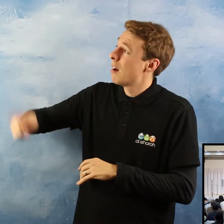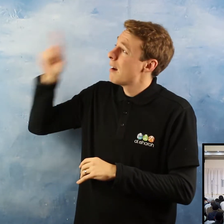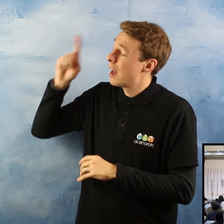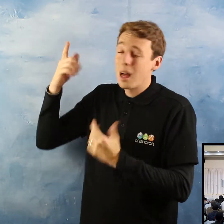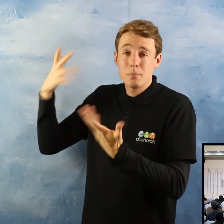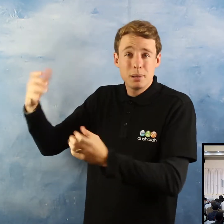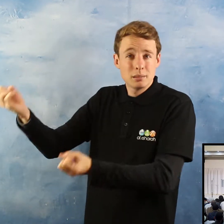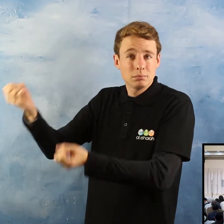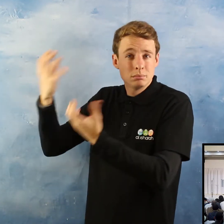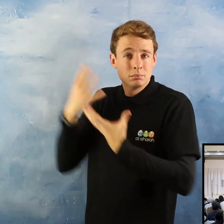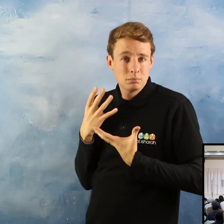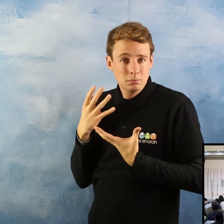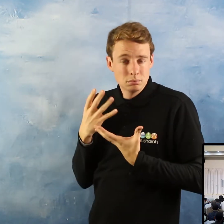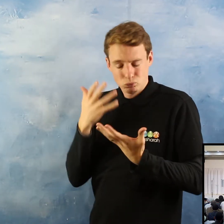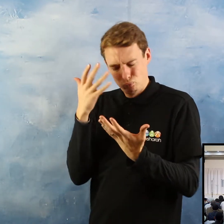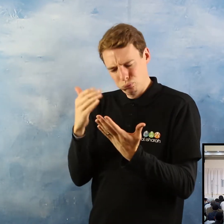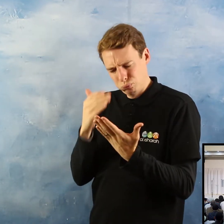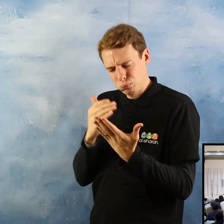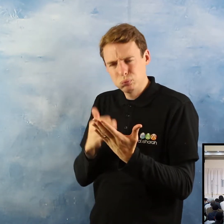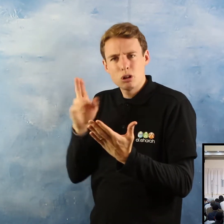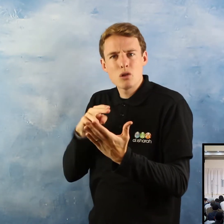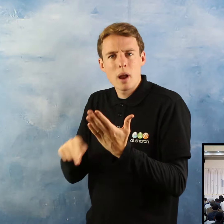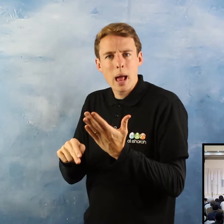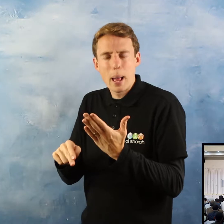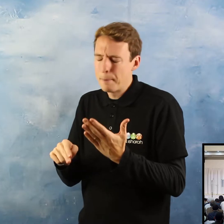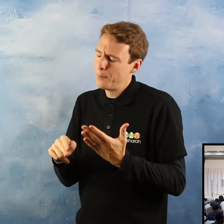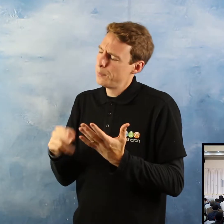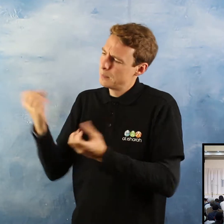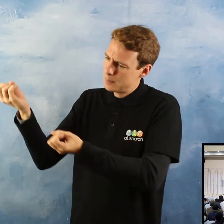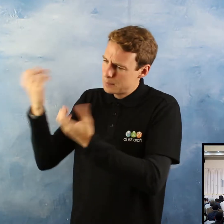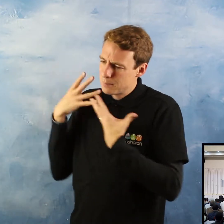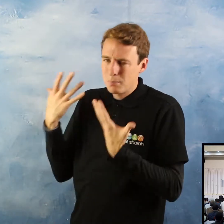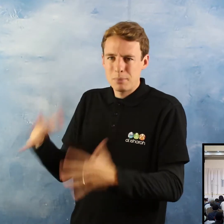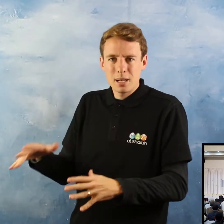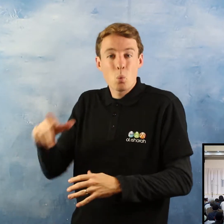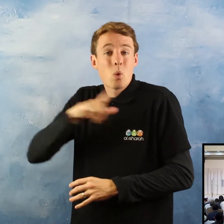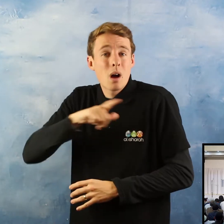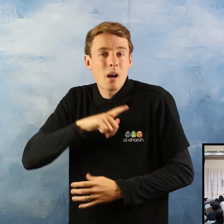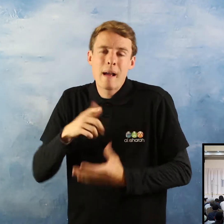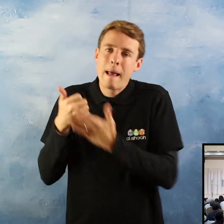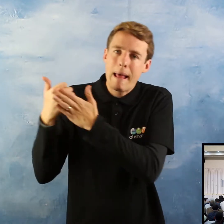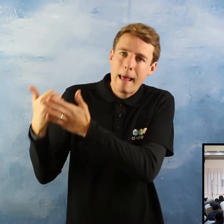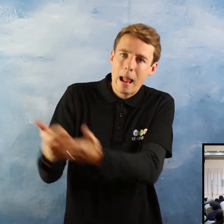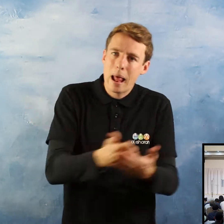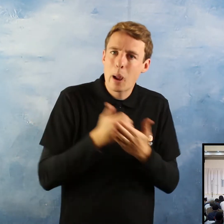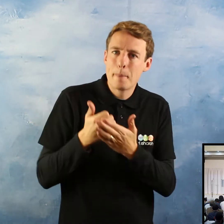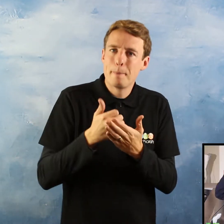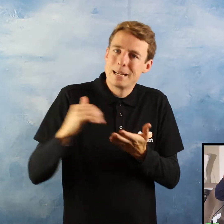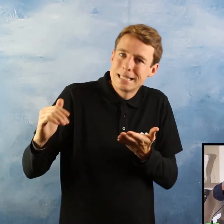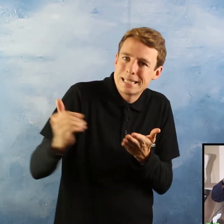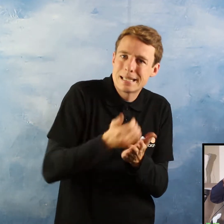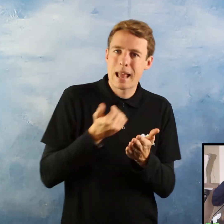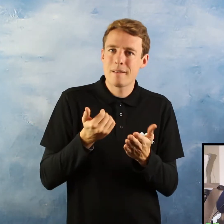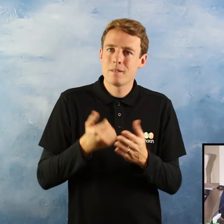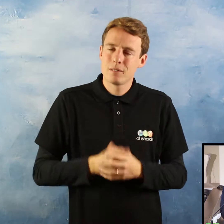listed for us, for our benefit. Not Allah subhanahu wa ta'ala, He enjoys if something haram and